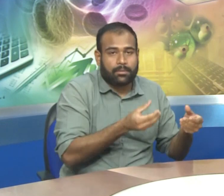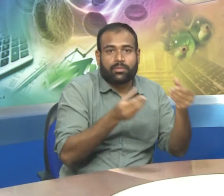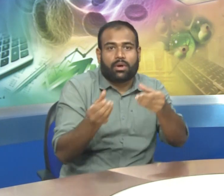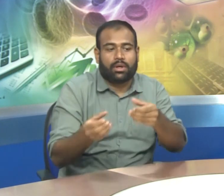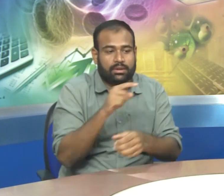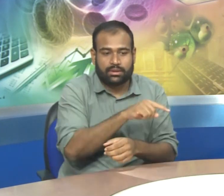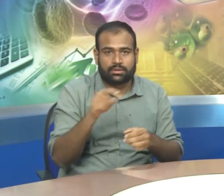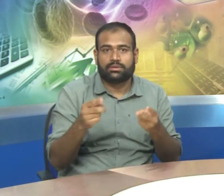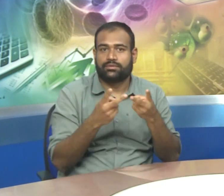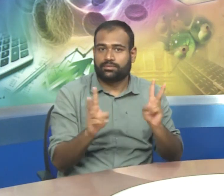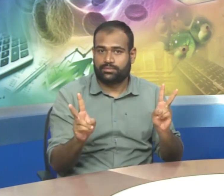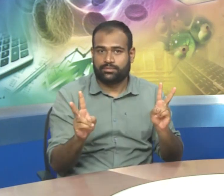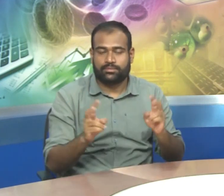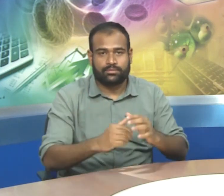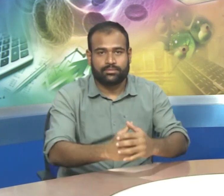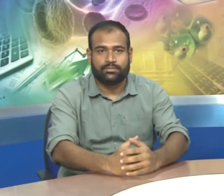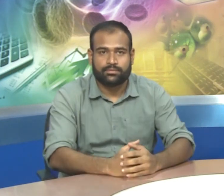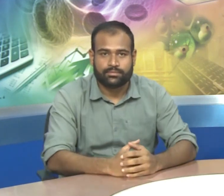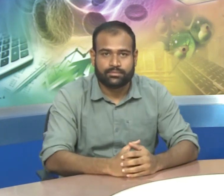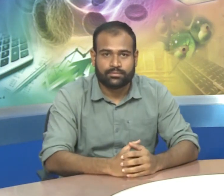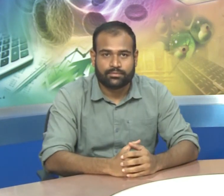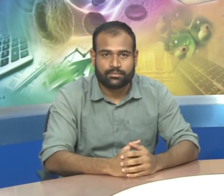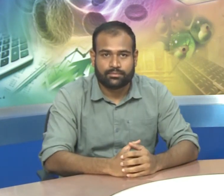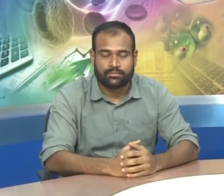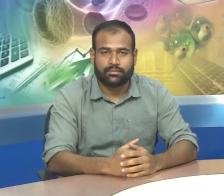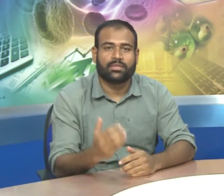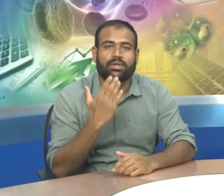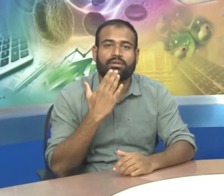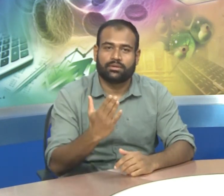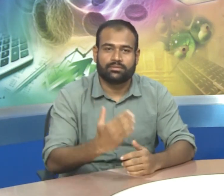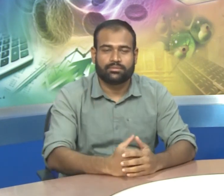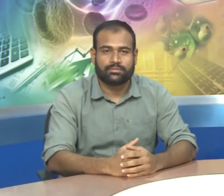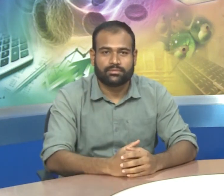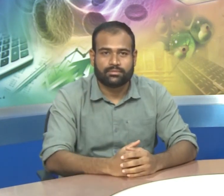Thank you.